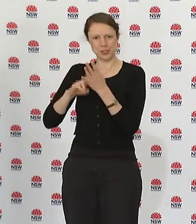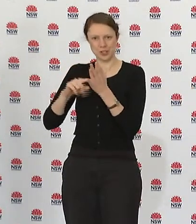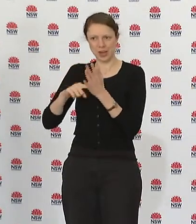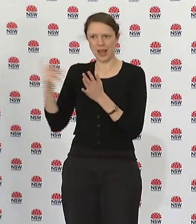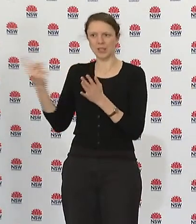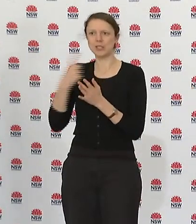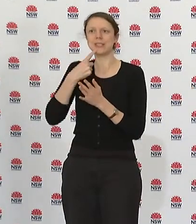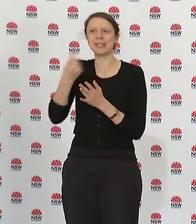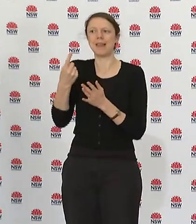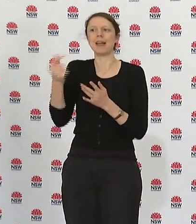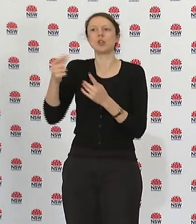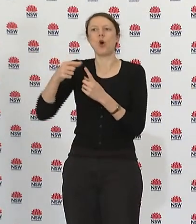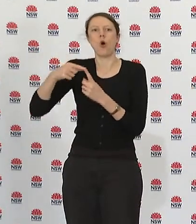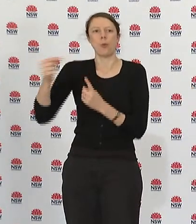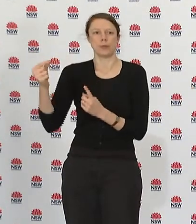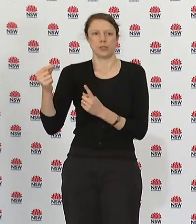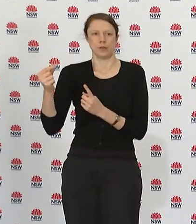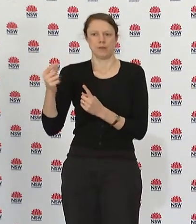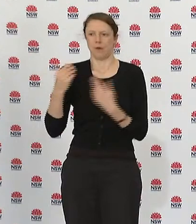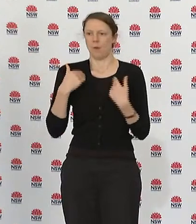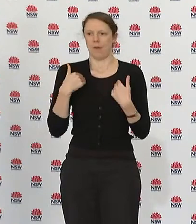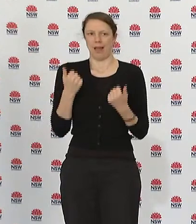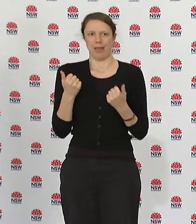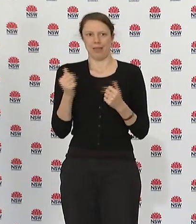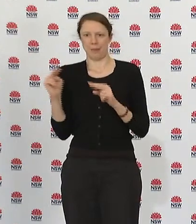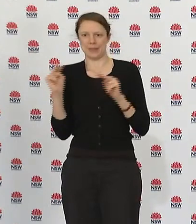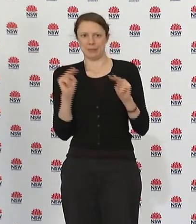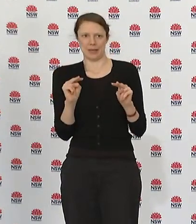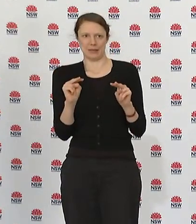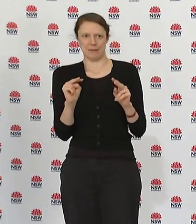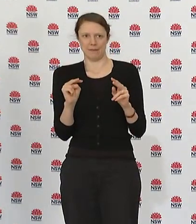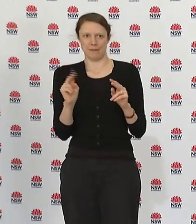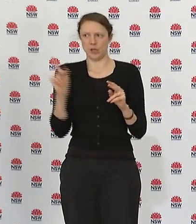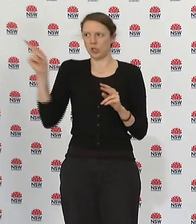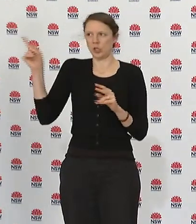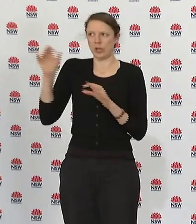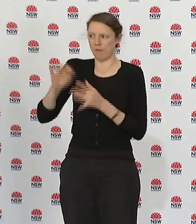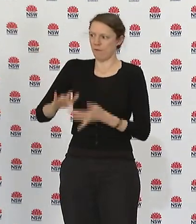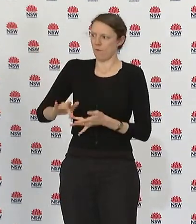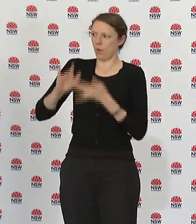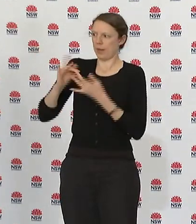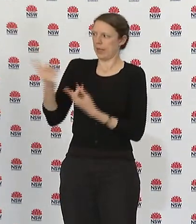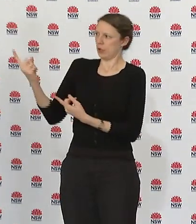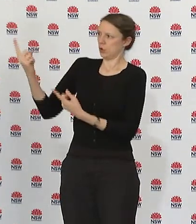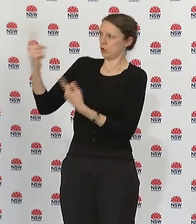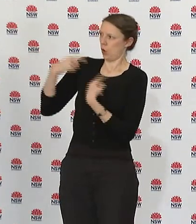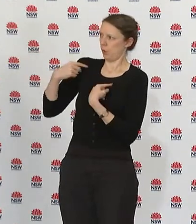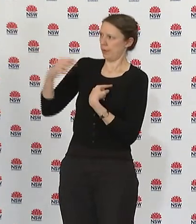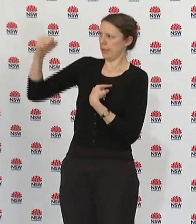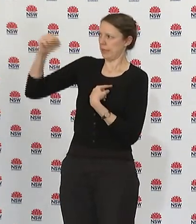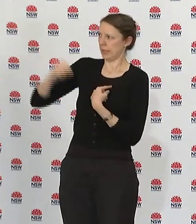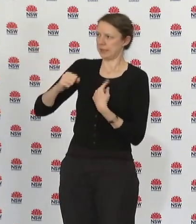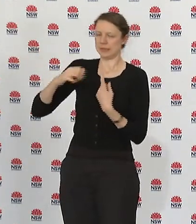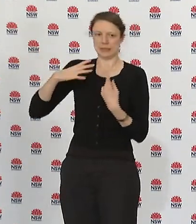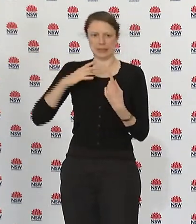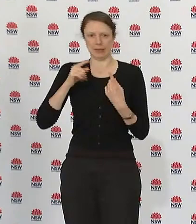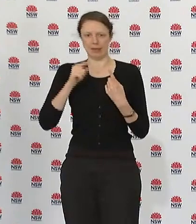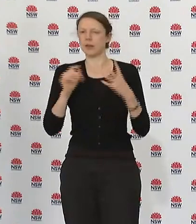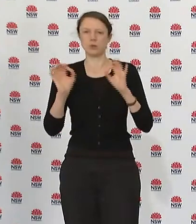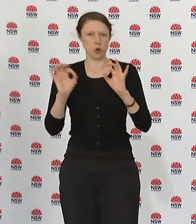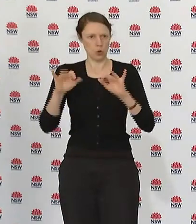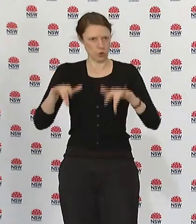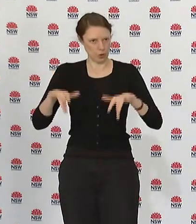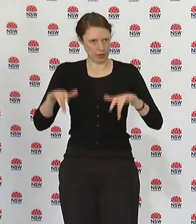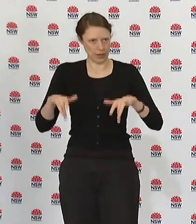that as an option she has. That's not yet been recommended to us by her formally because of the changing health advice. So obviously the health